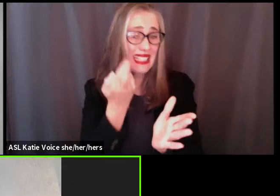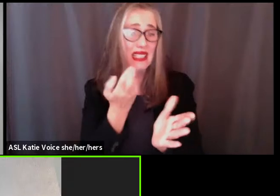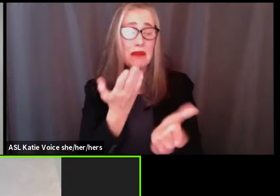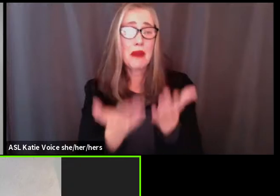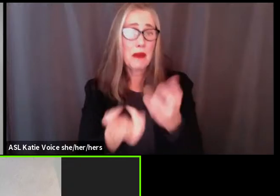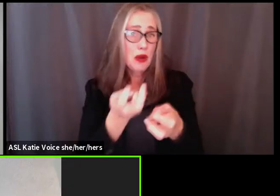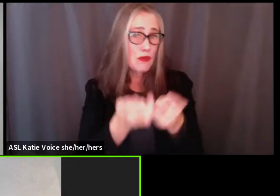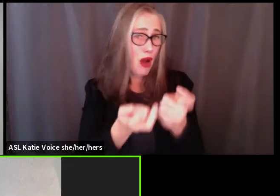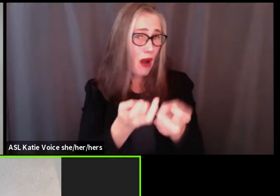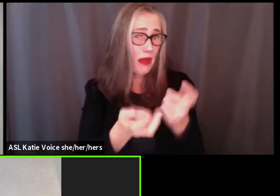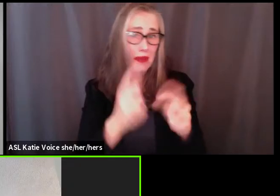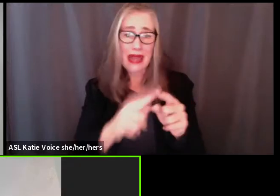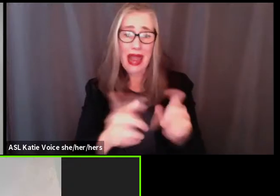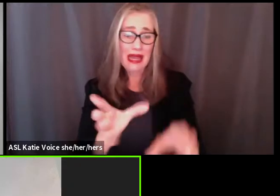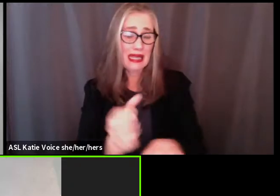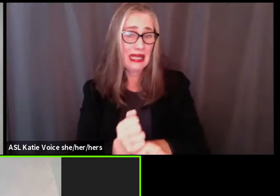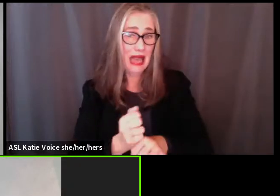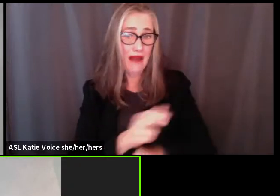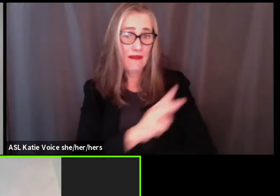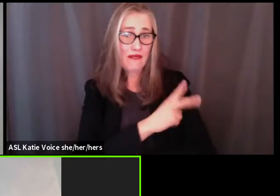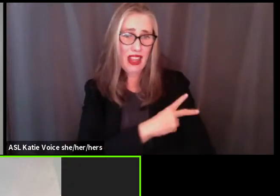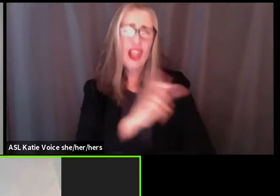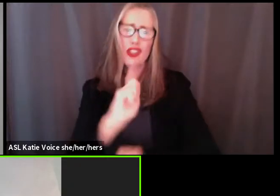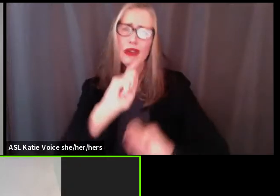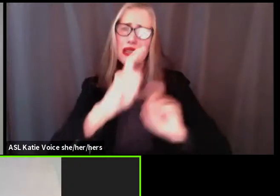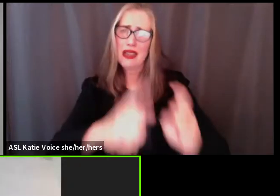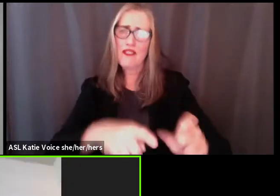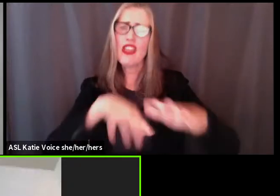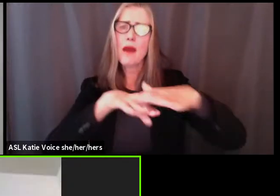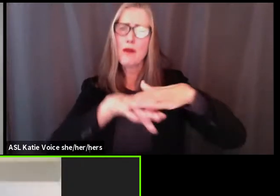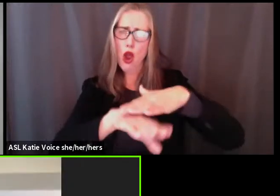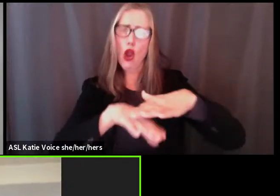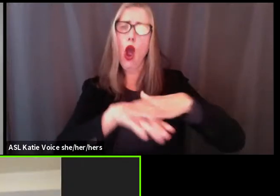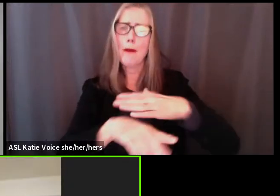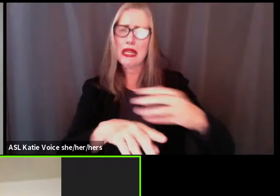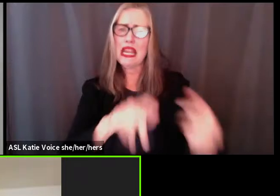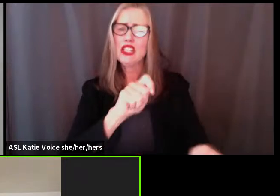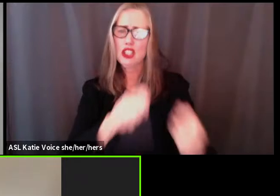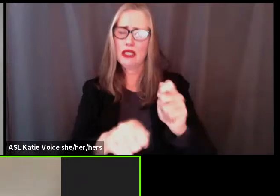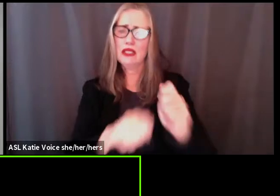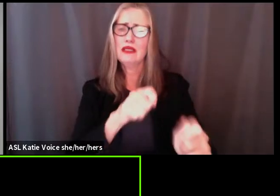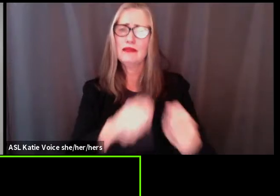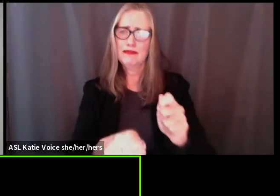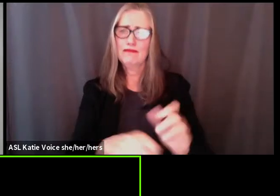we should provide a reasonable accommodation. Thank you.